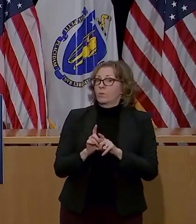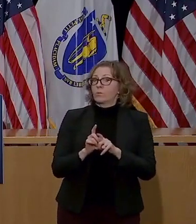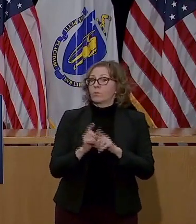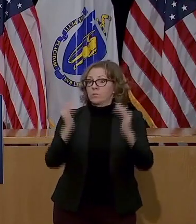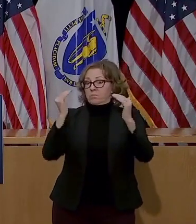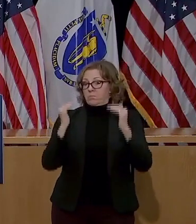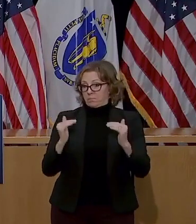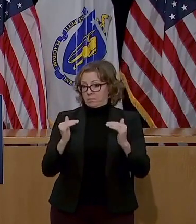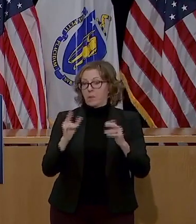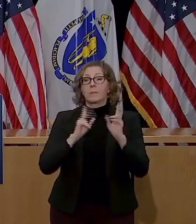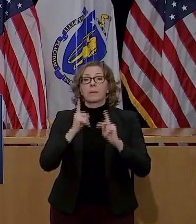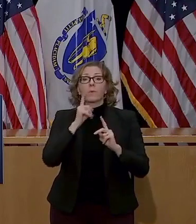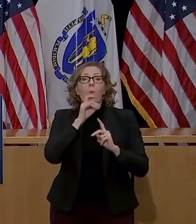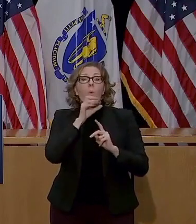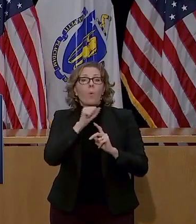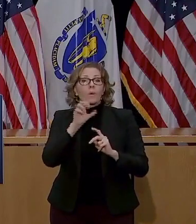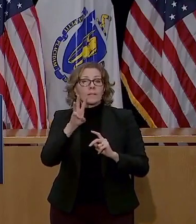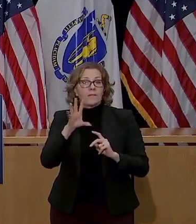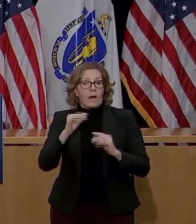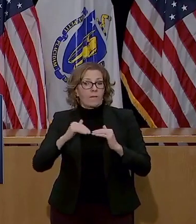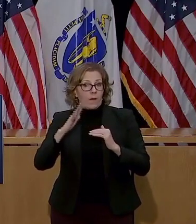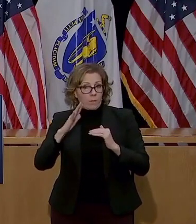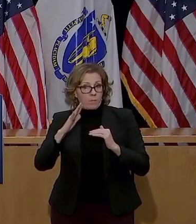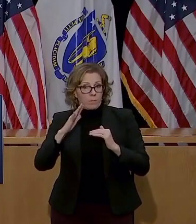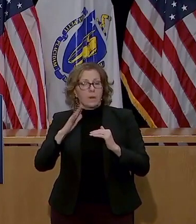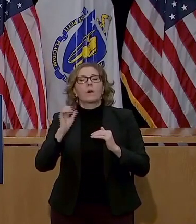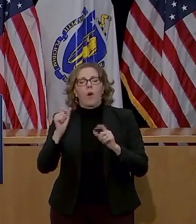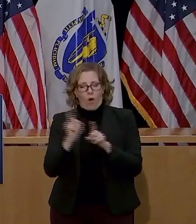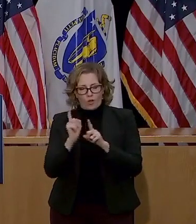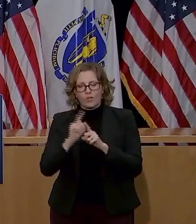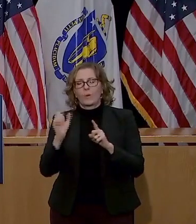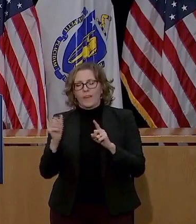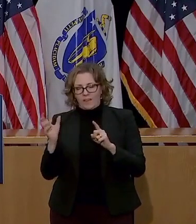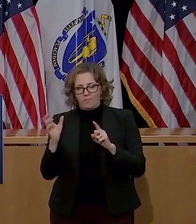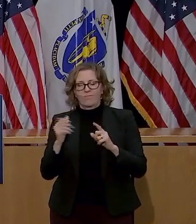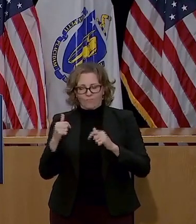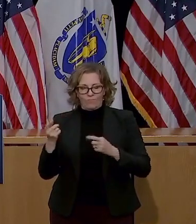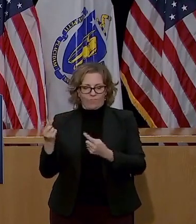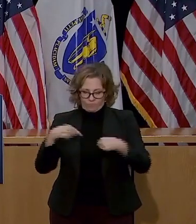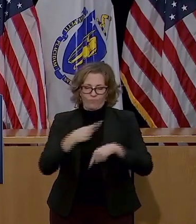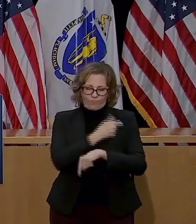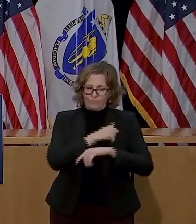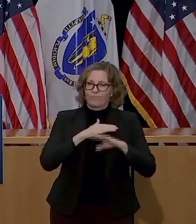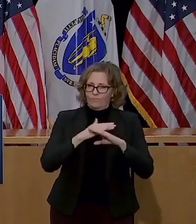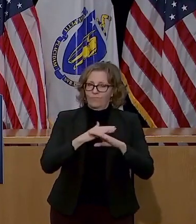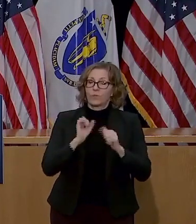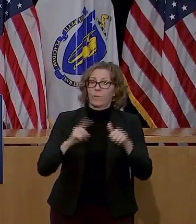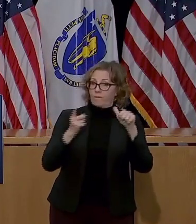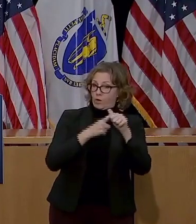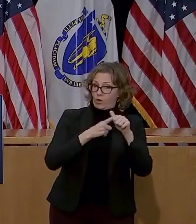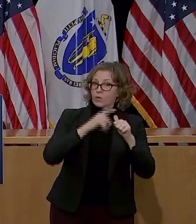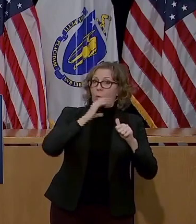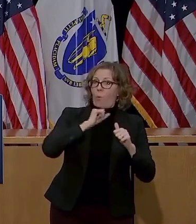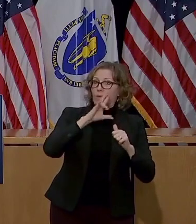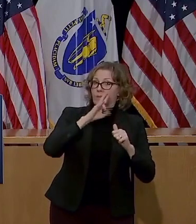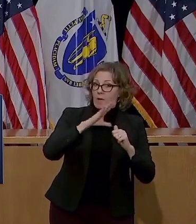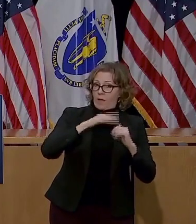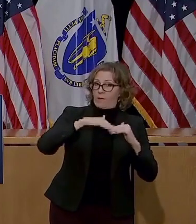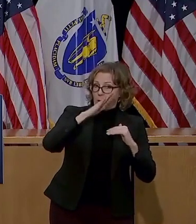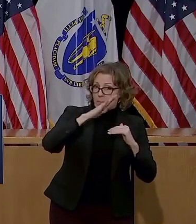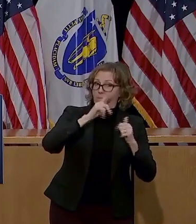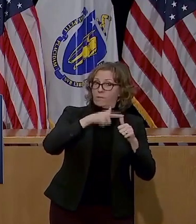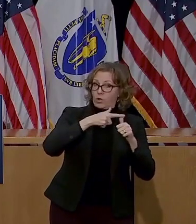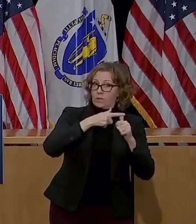older ahead in the order. This group will start getting vaccines after residents age 75 and